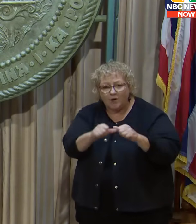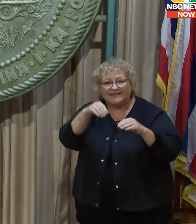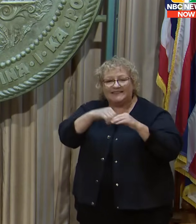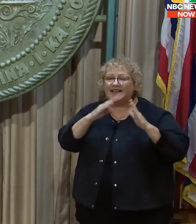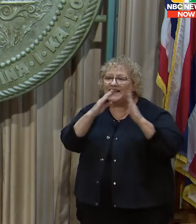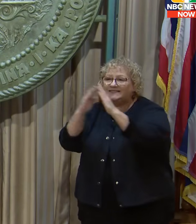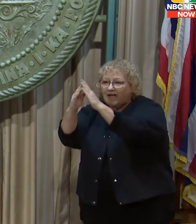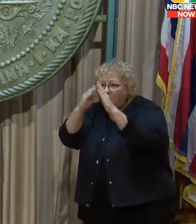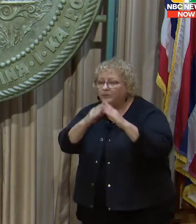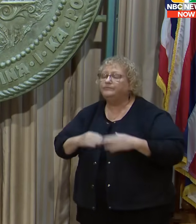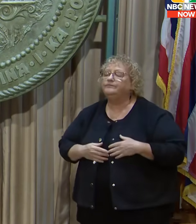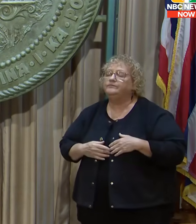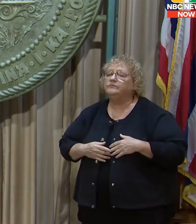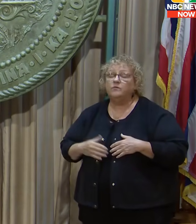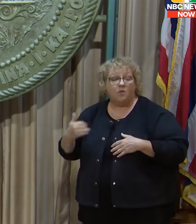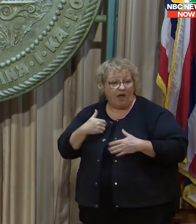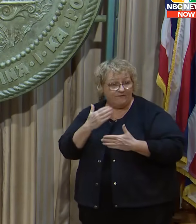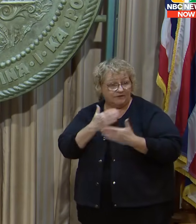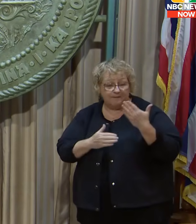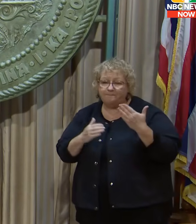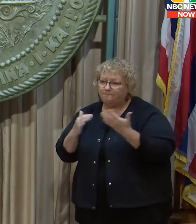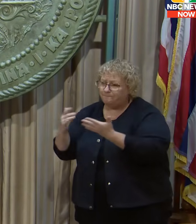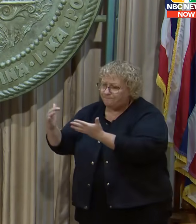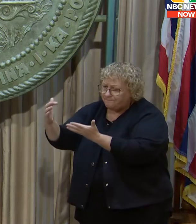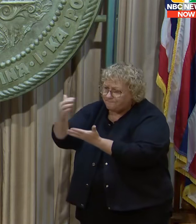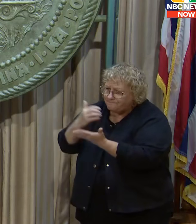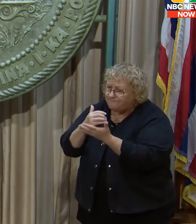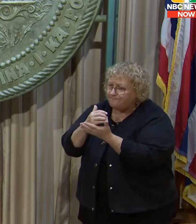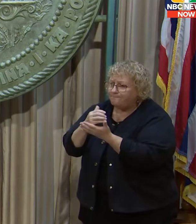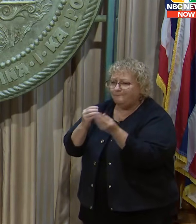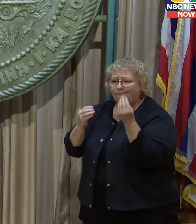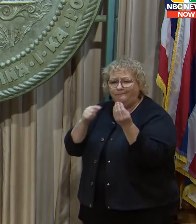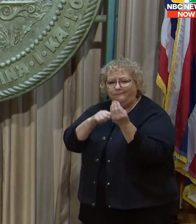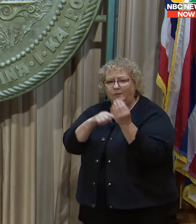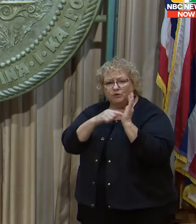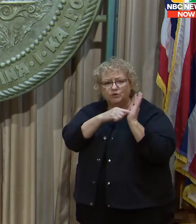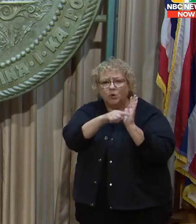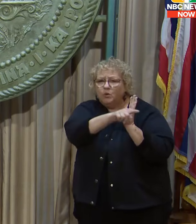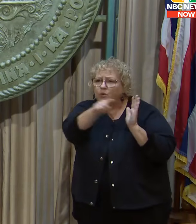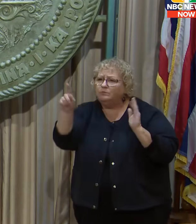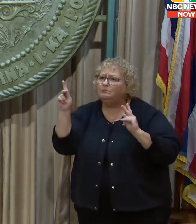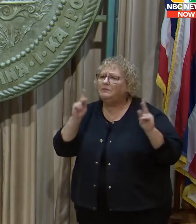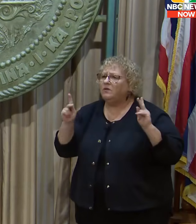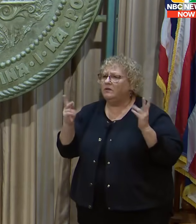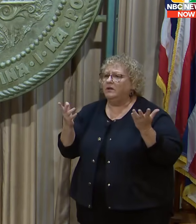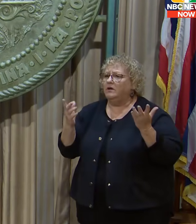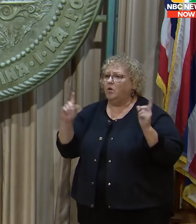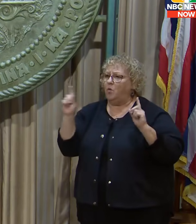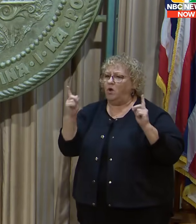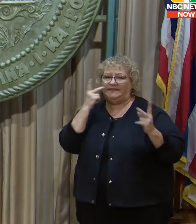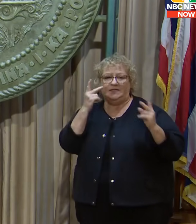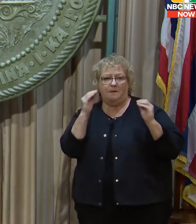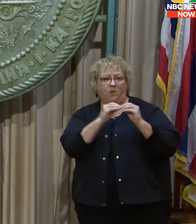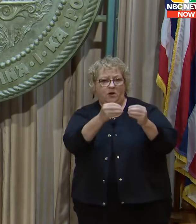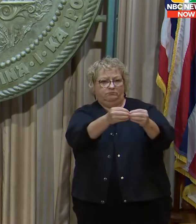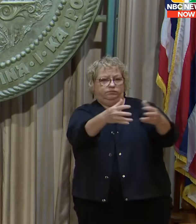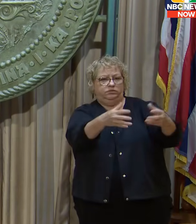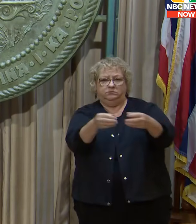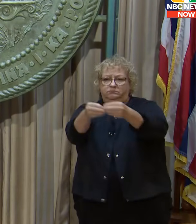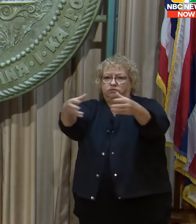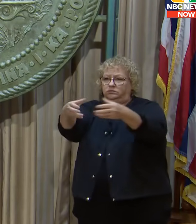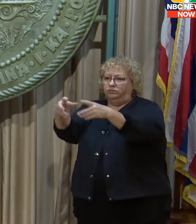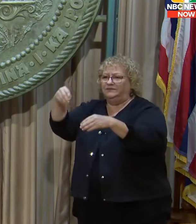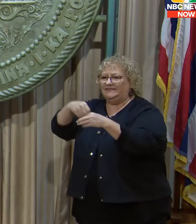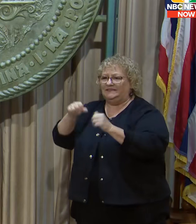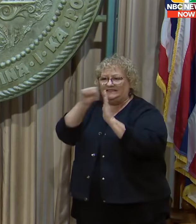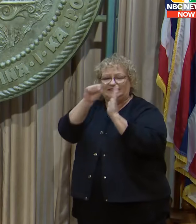have some preliminary data to show people where we're seeing cases occurring